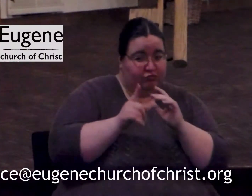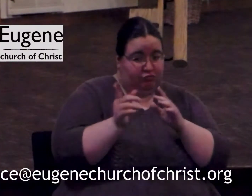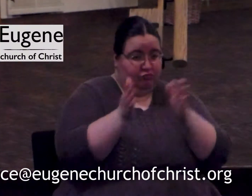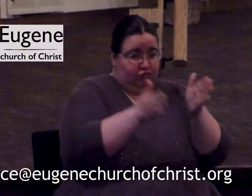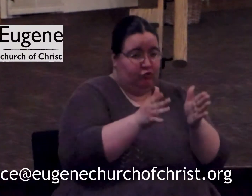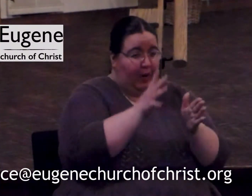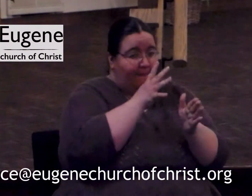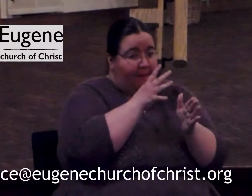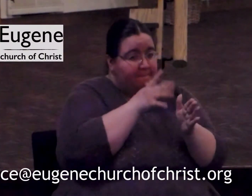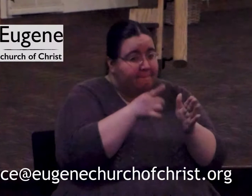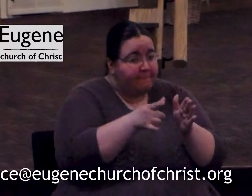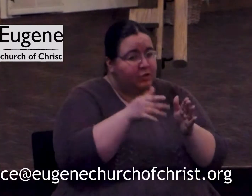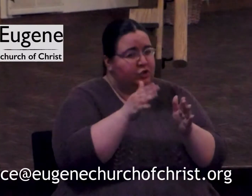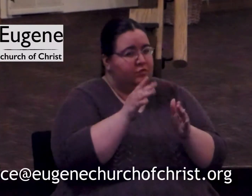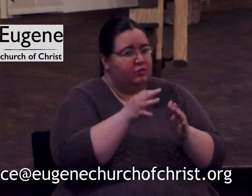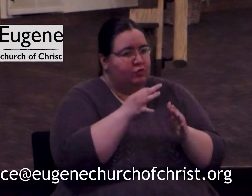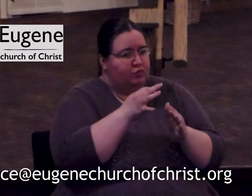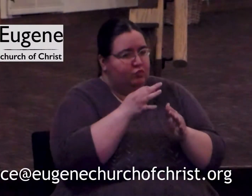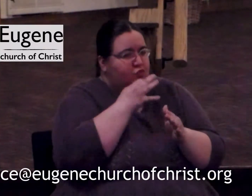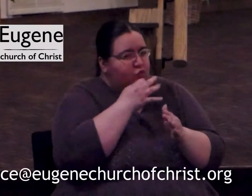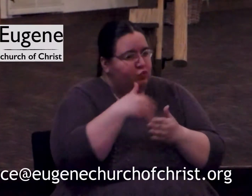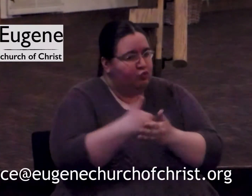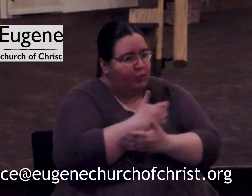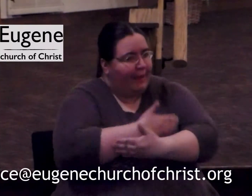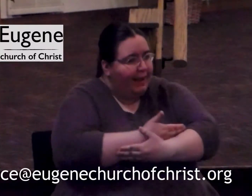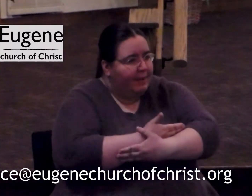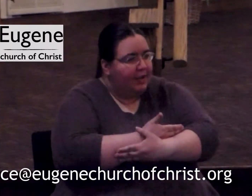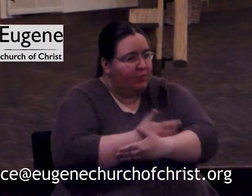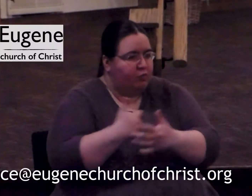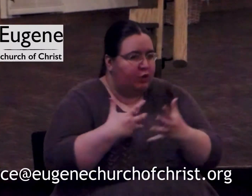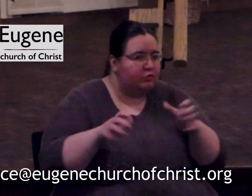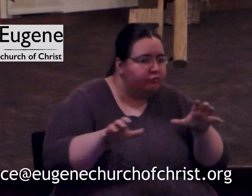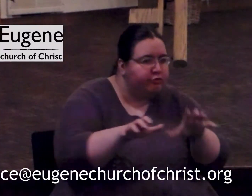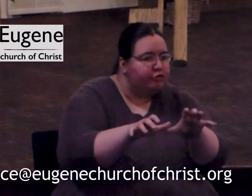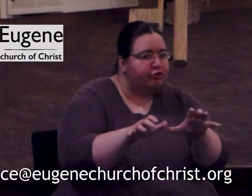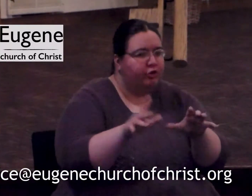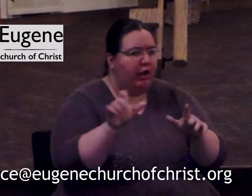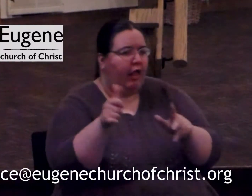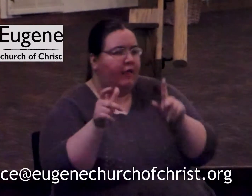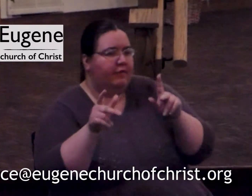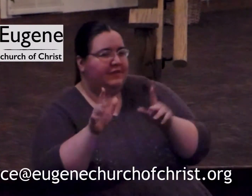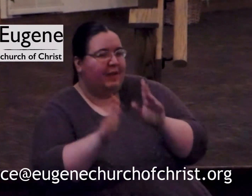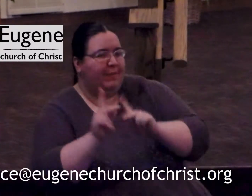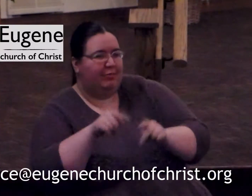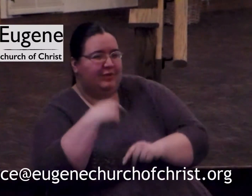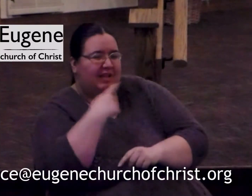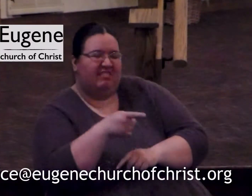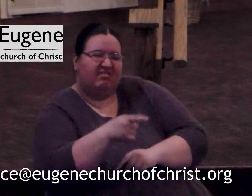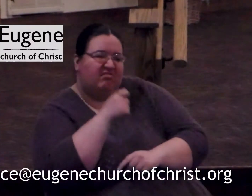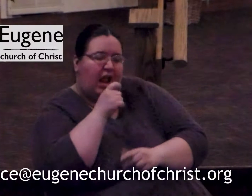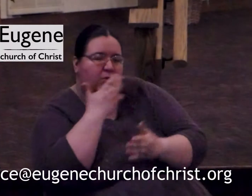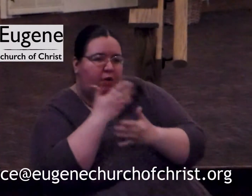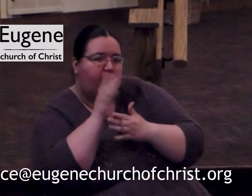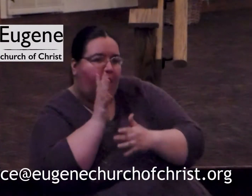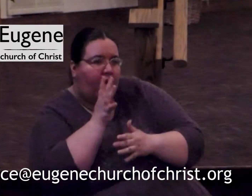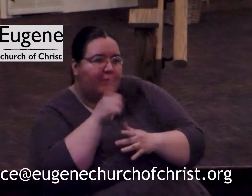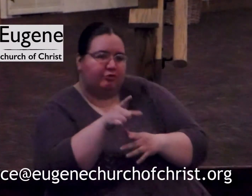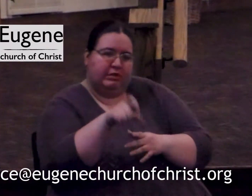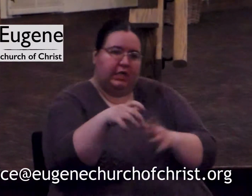good mom. There was another kid who was dealing with a bone issue that had surgery and was going to be in a cast for a period